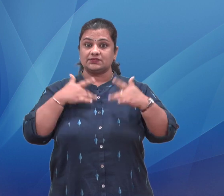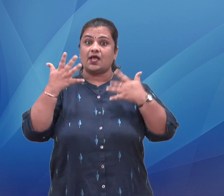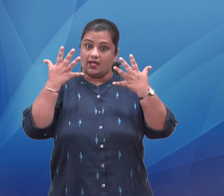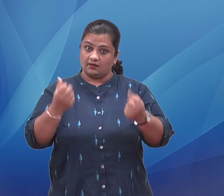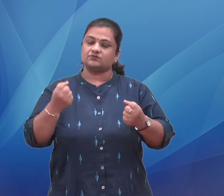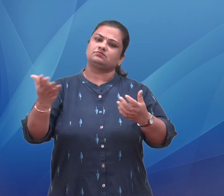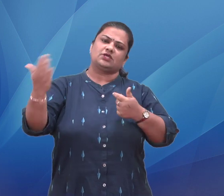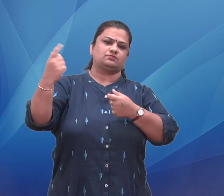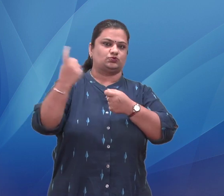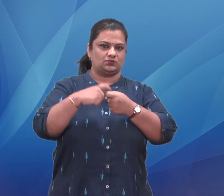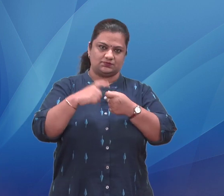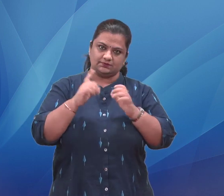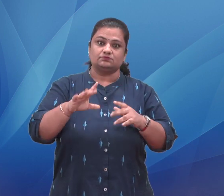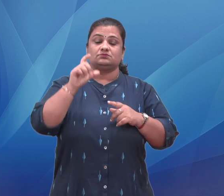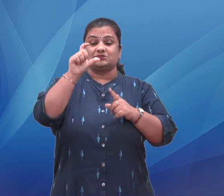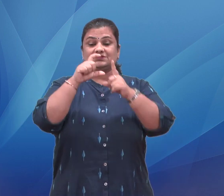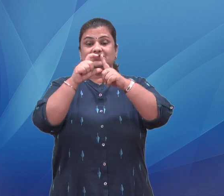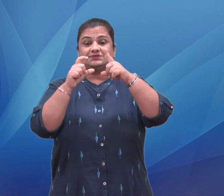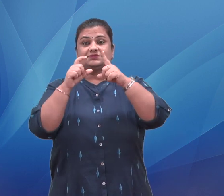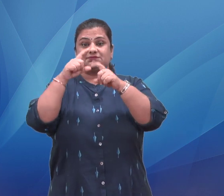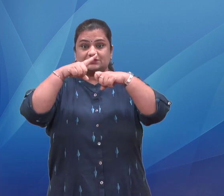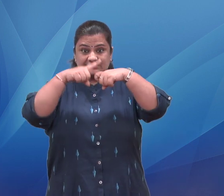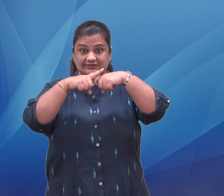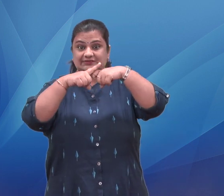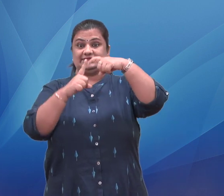www.pedalforce.org. For more details, contact